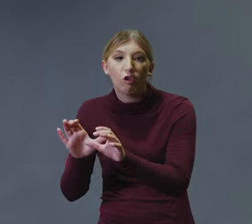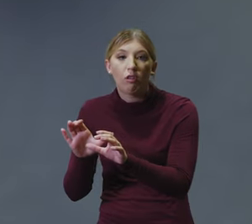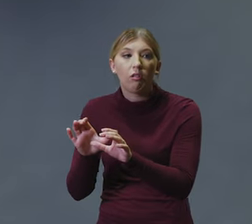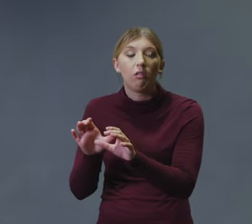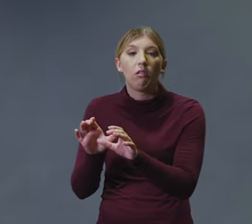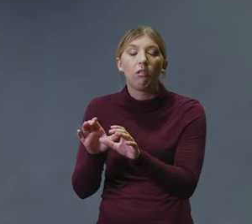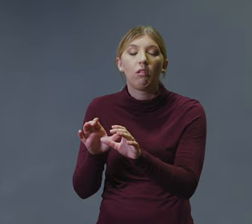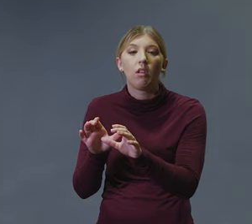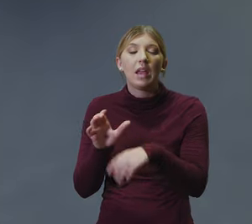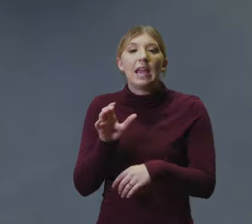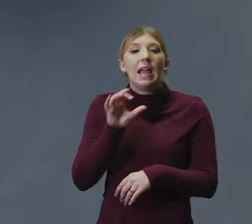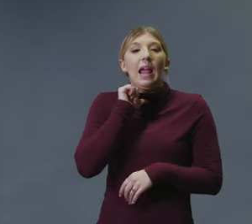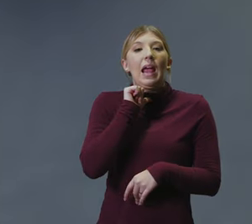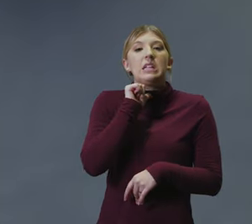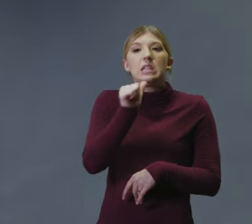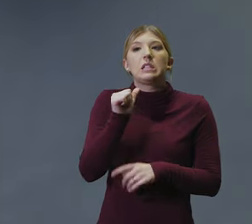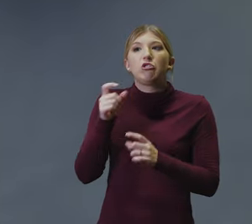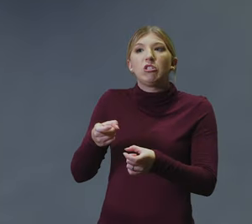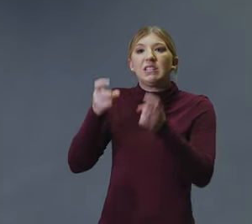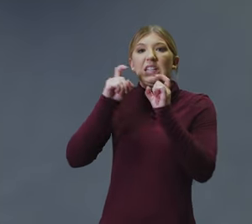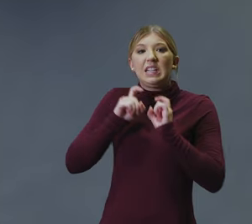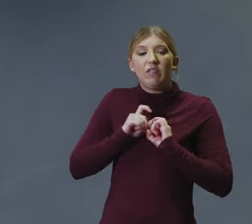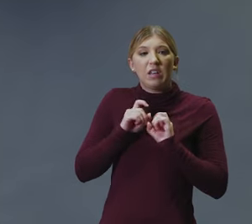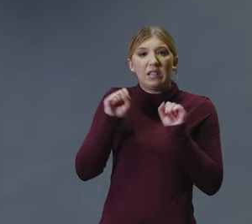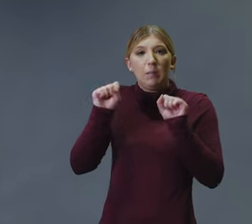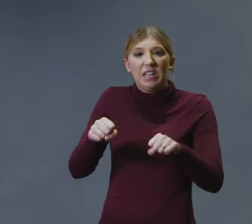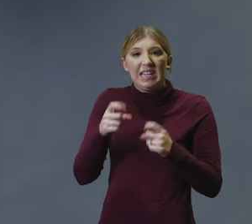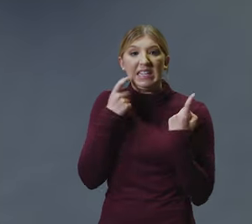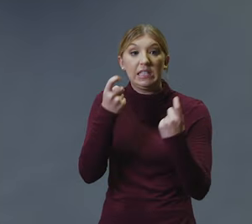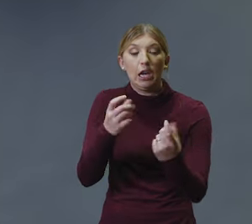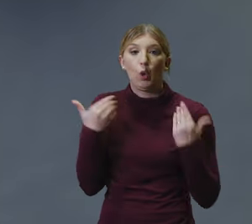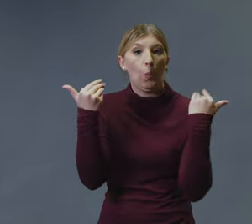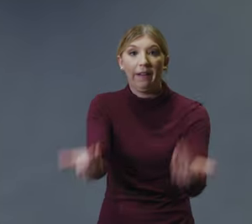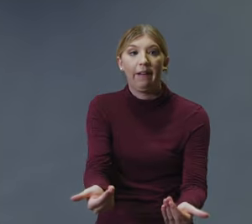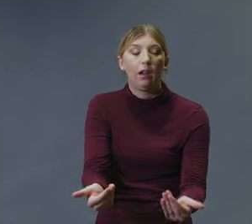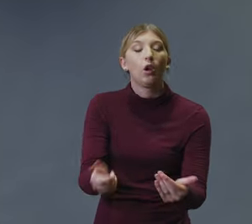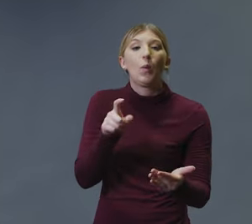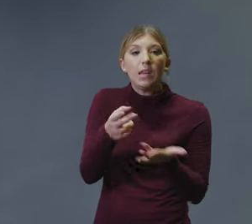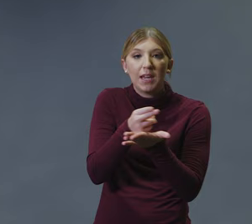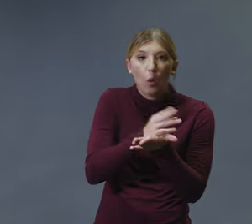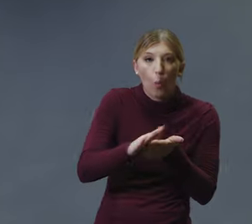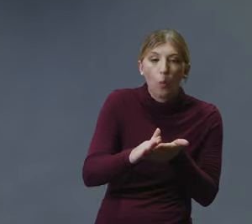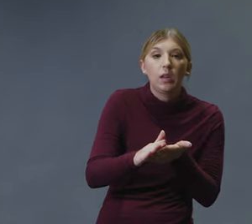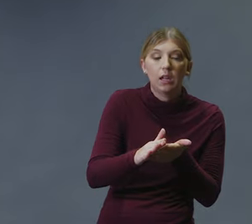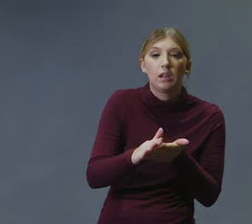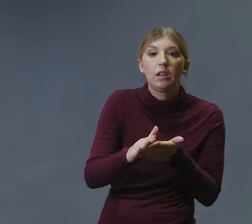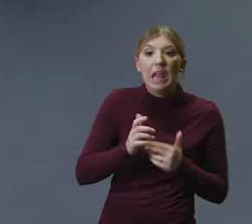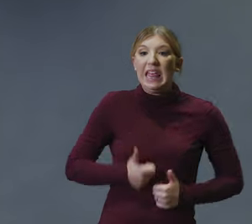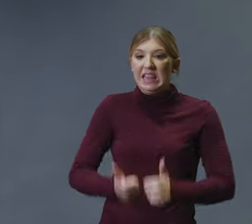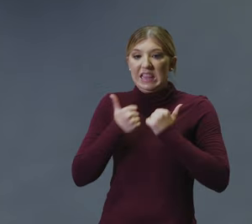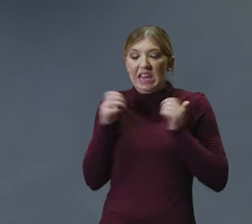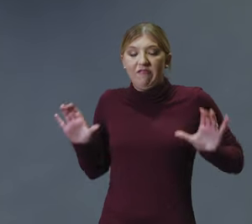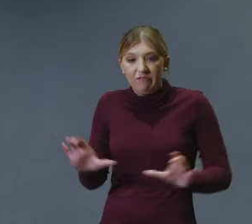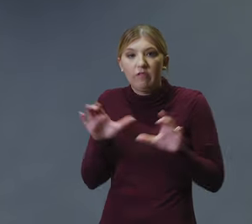are. But that doesn't just give us license to sin. We must be holy on that practical level as well, living